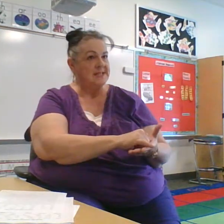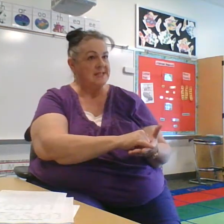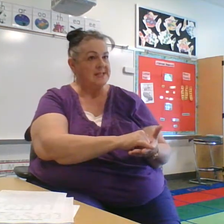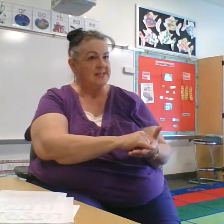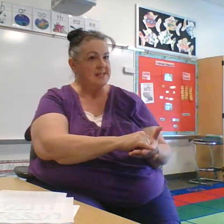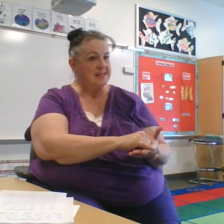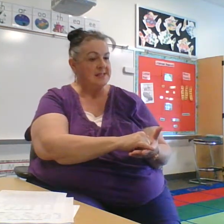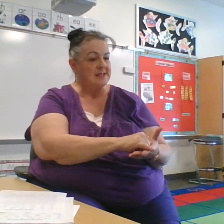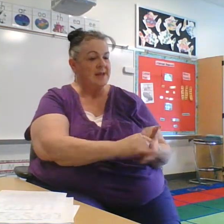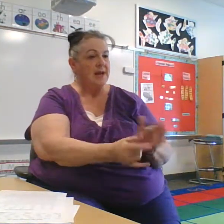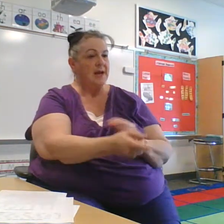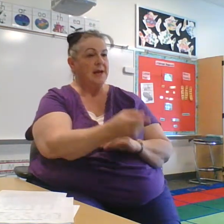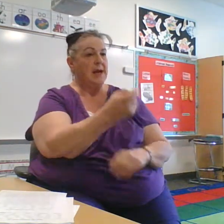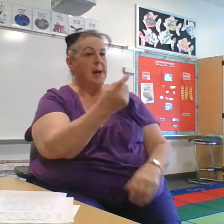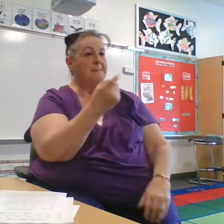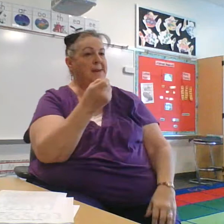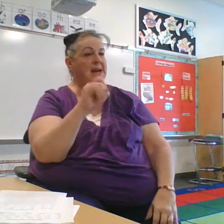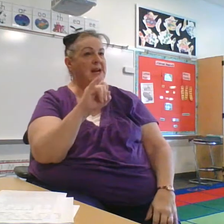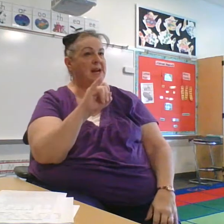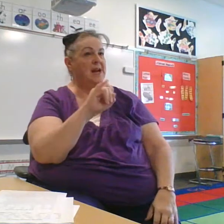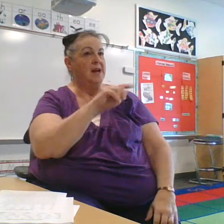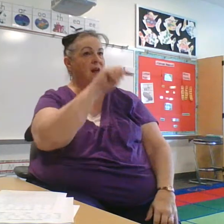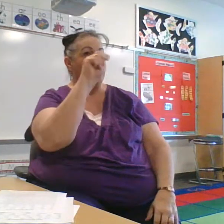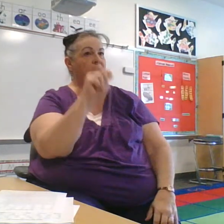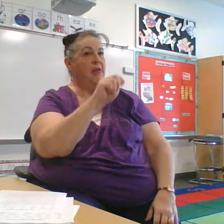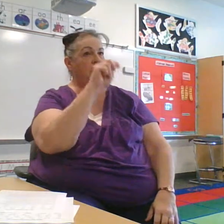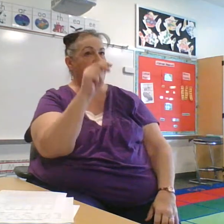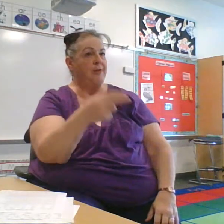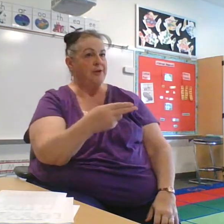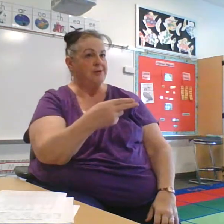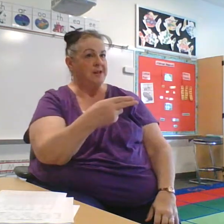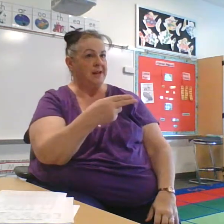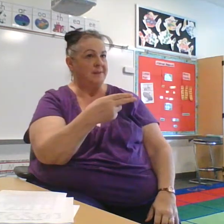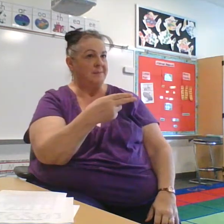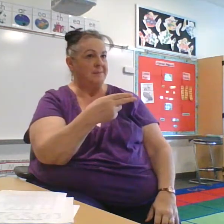this coming Thursday.